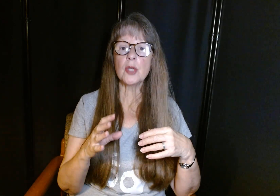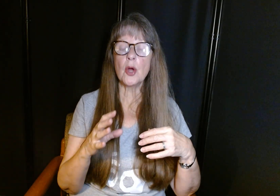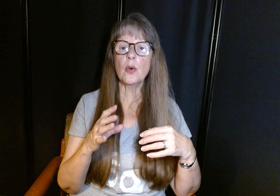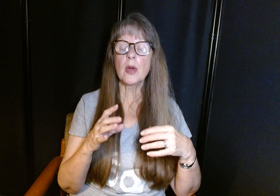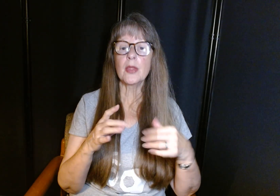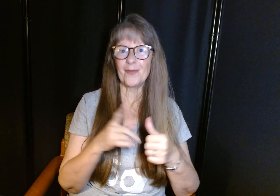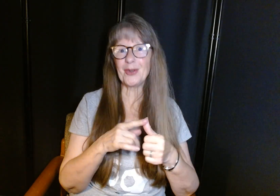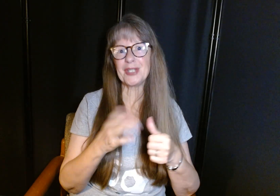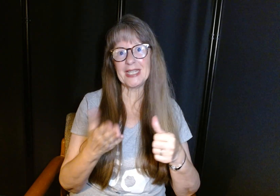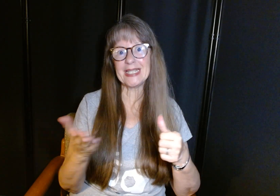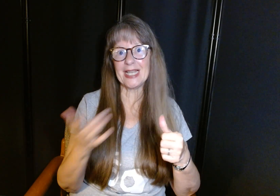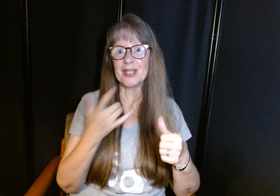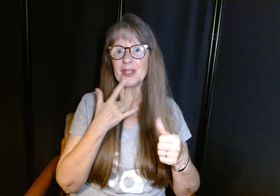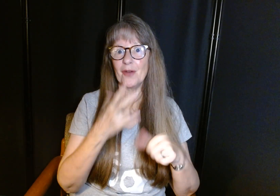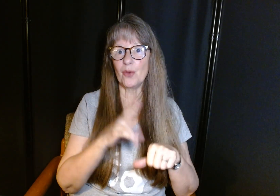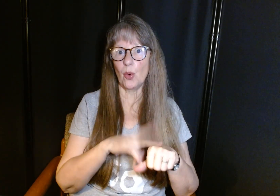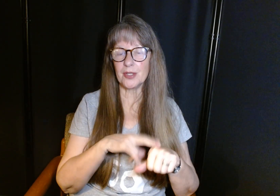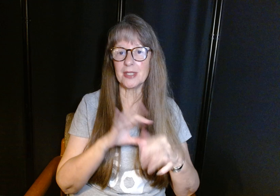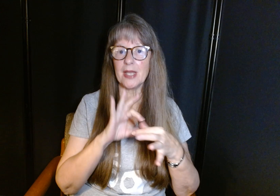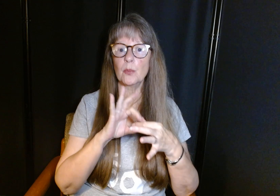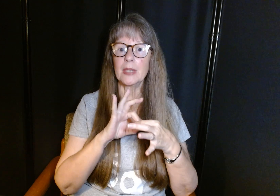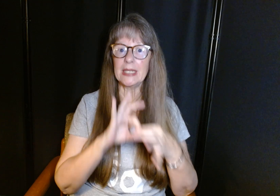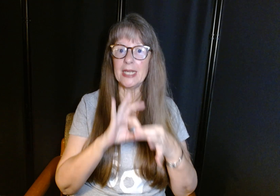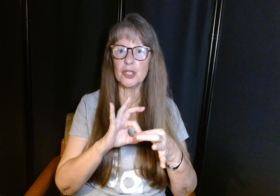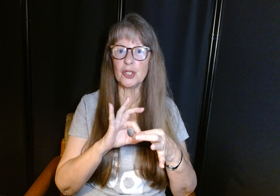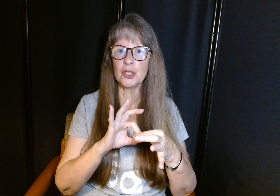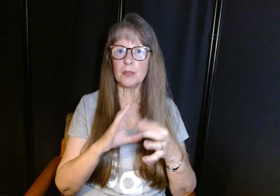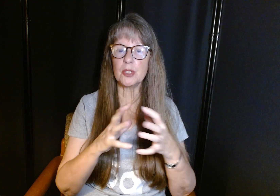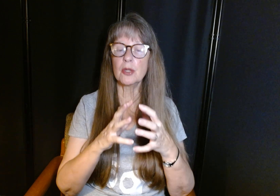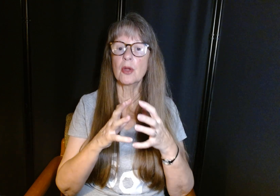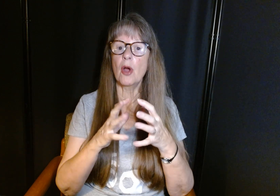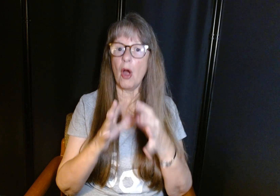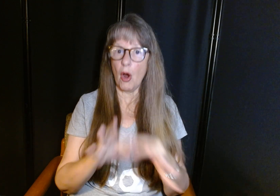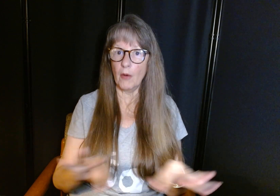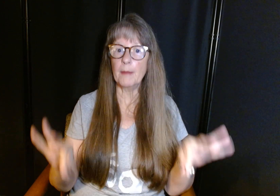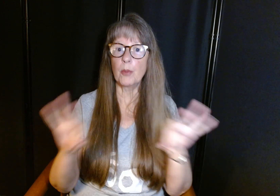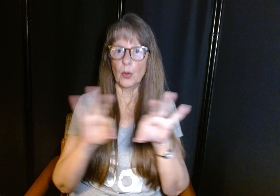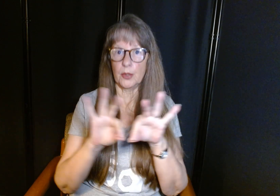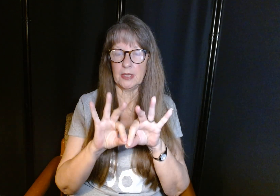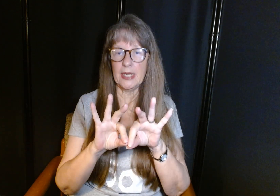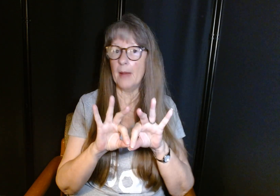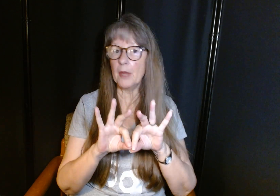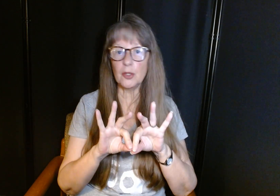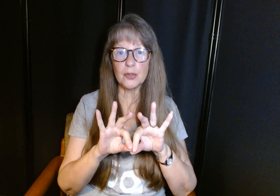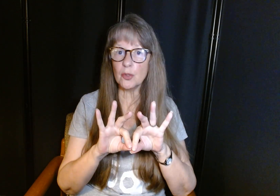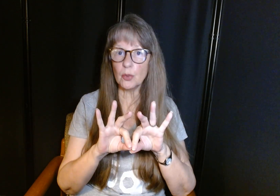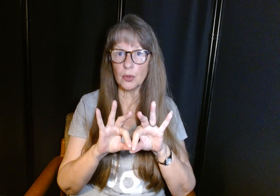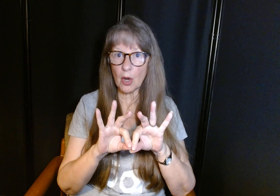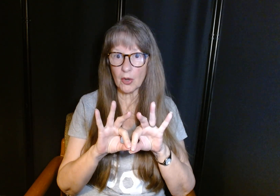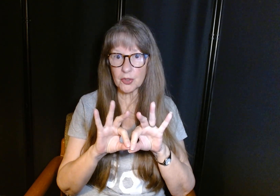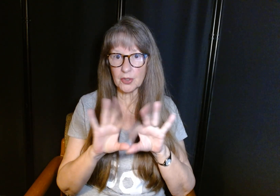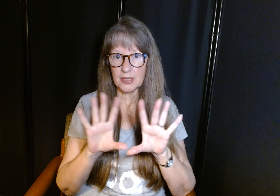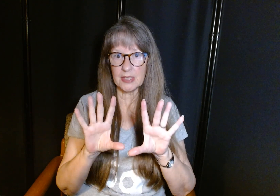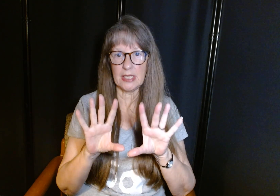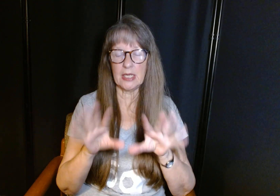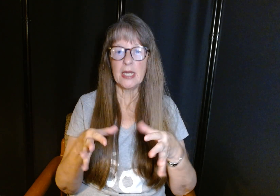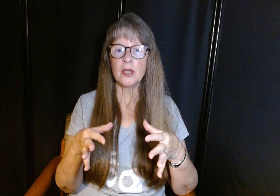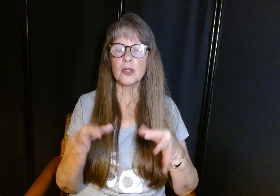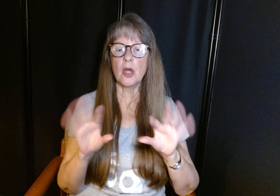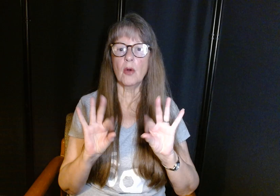So the first thing it says, of course, is that relationships are important. Now, I'm not using the word are, as you can see. So I